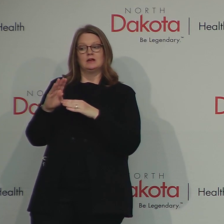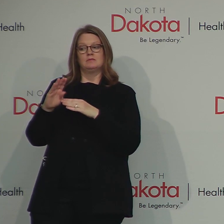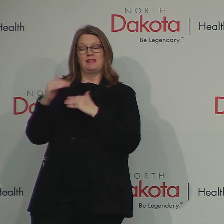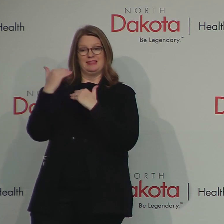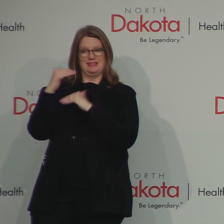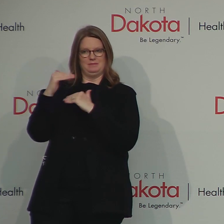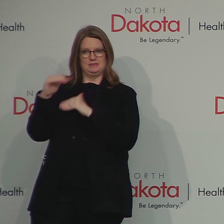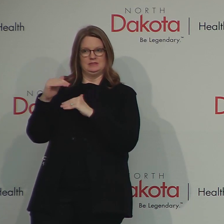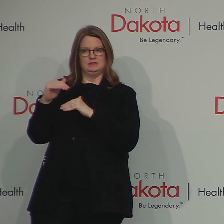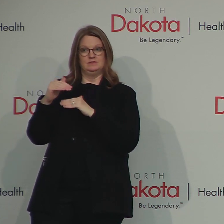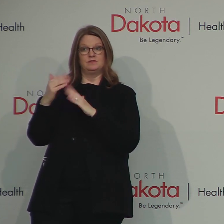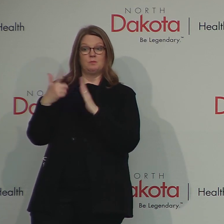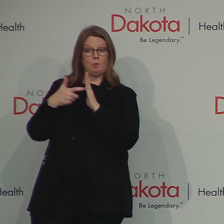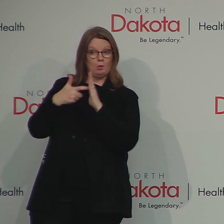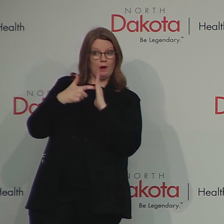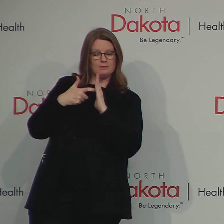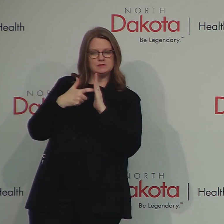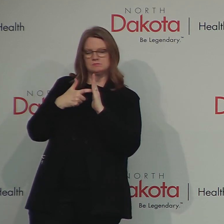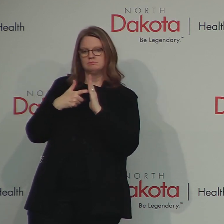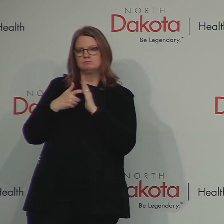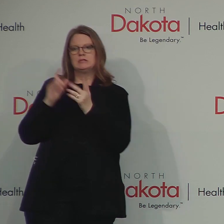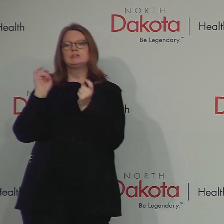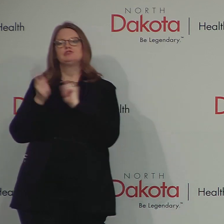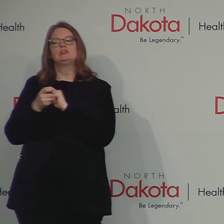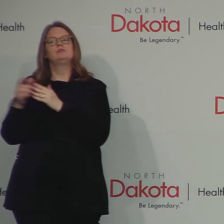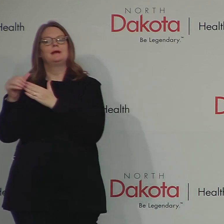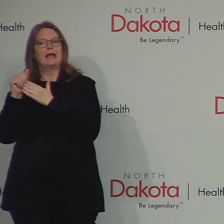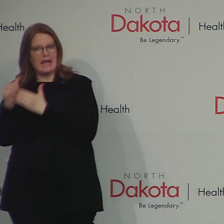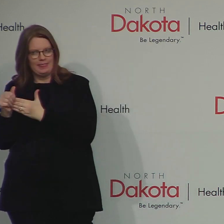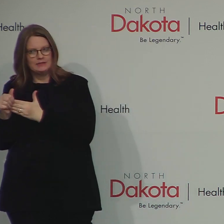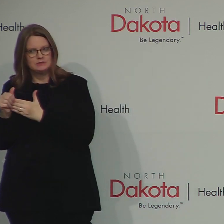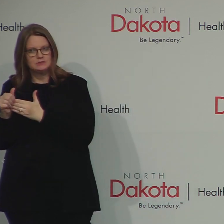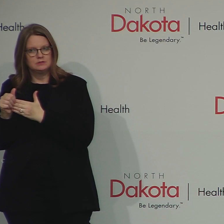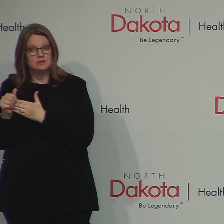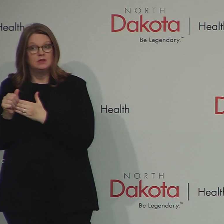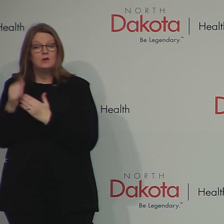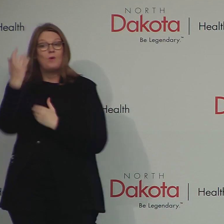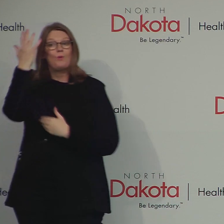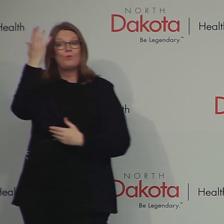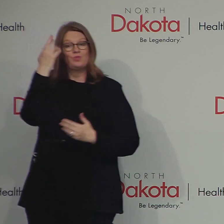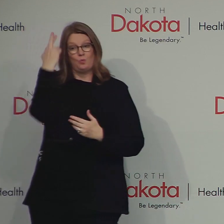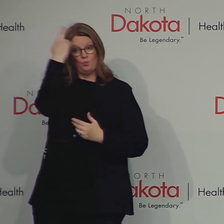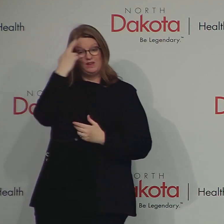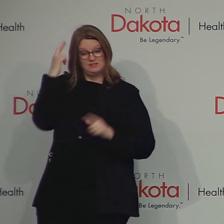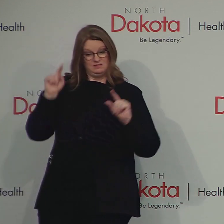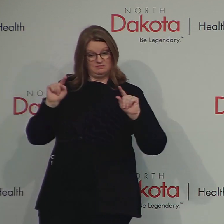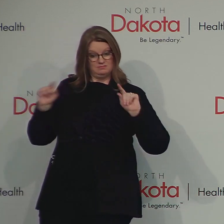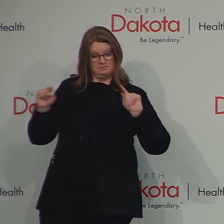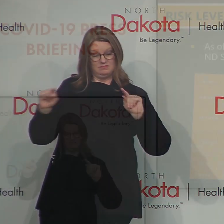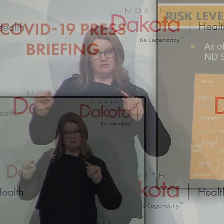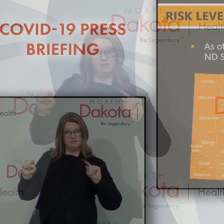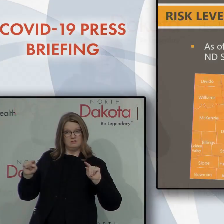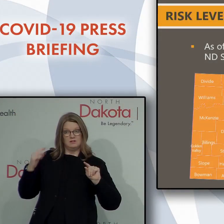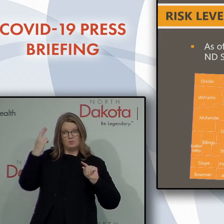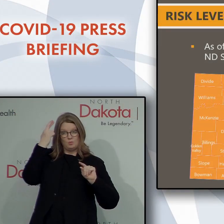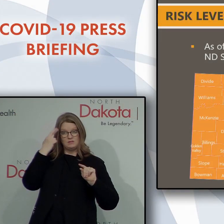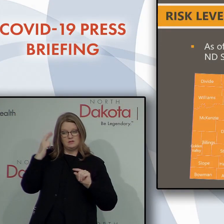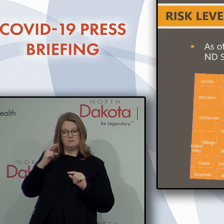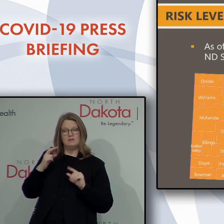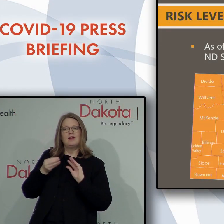requirements to guidelines, which is a reflection, again, of the lower COVID numbers that we're seeing across the state. And so